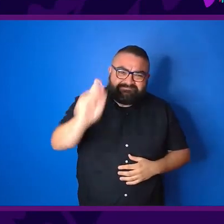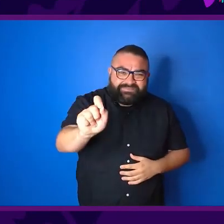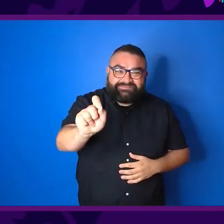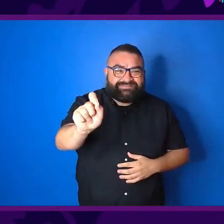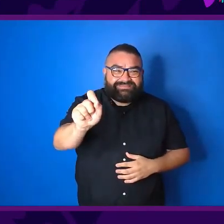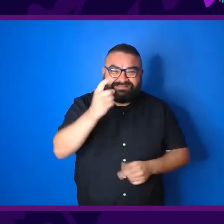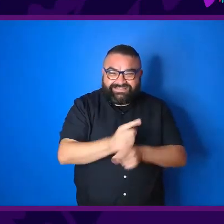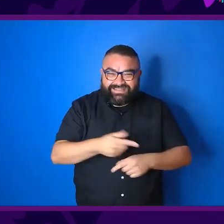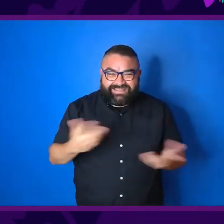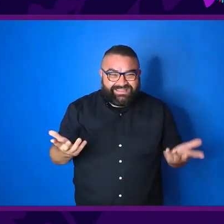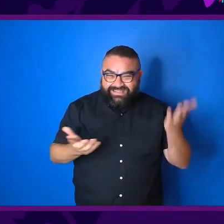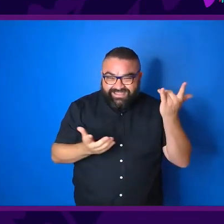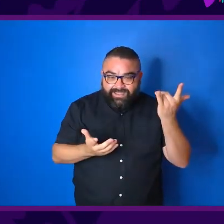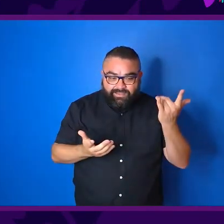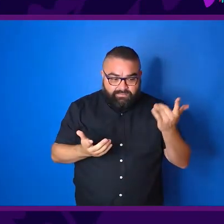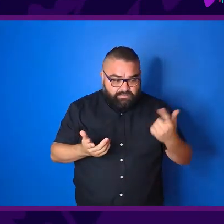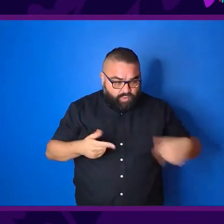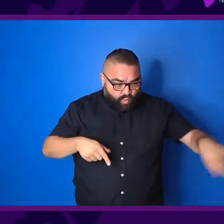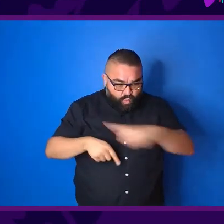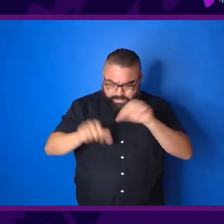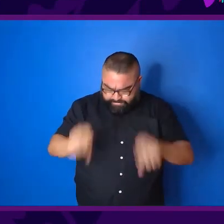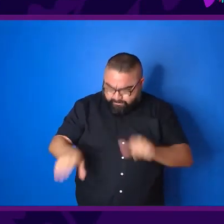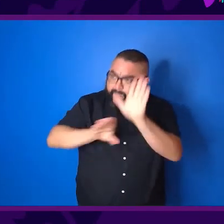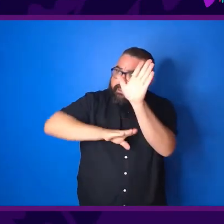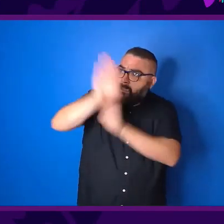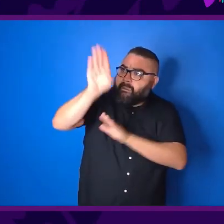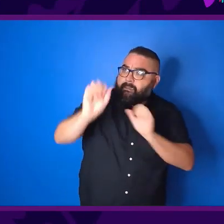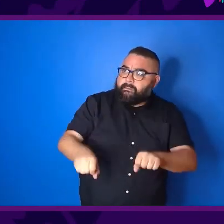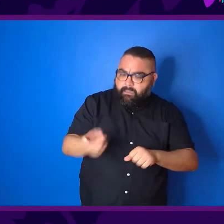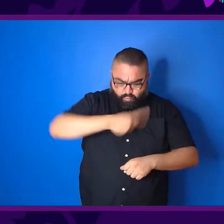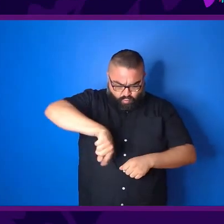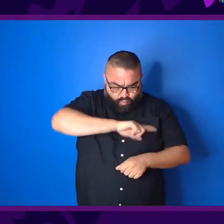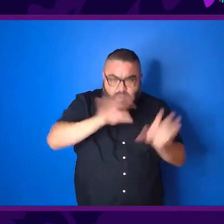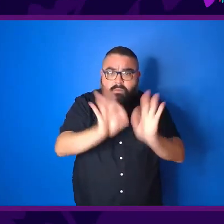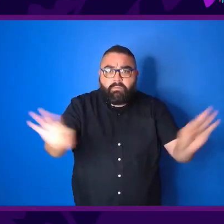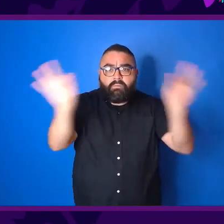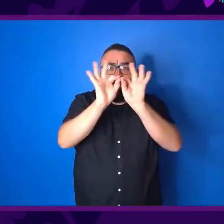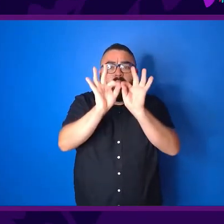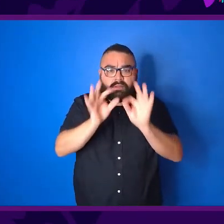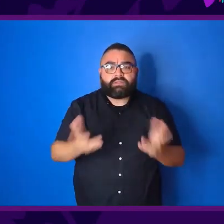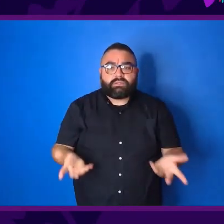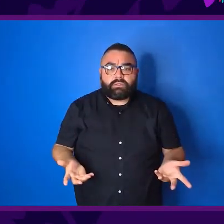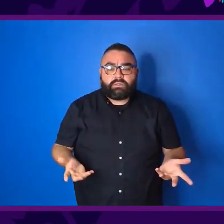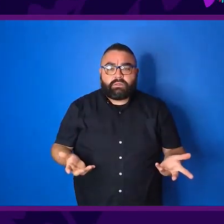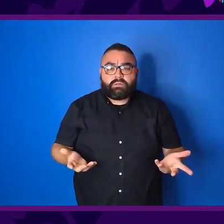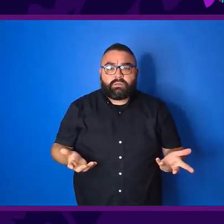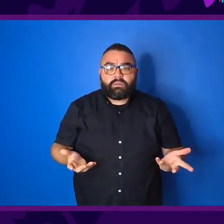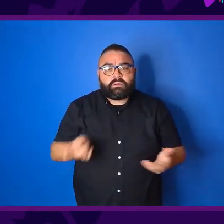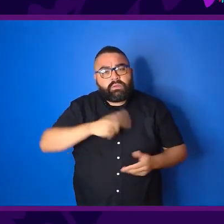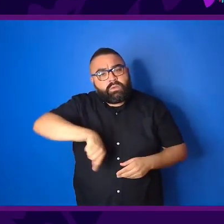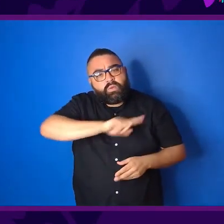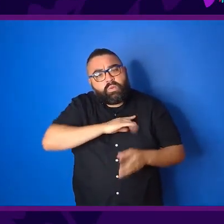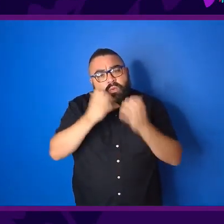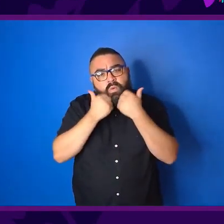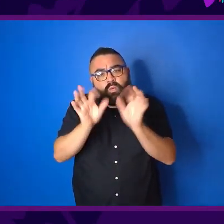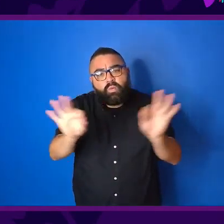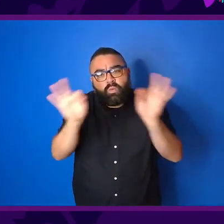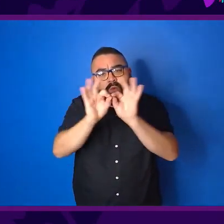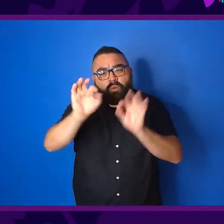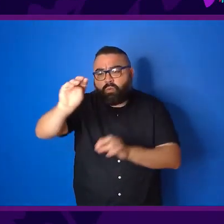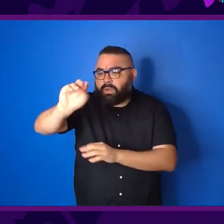that we are possible and that we are important and that, you know, we matter. So thank you so much for